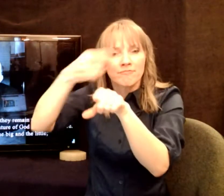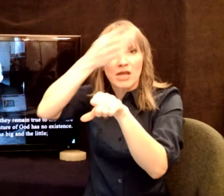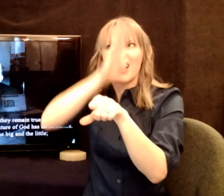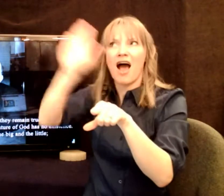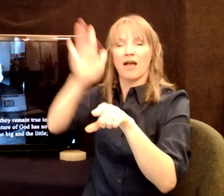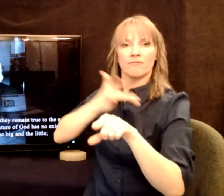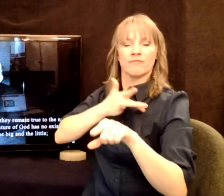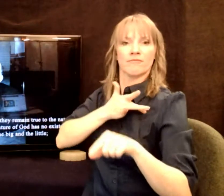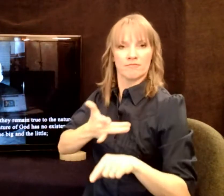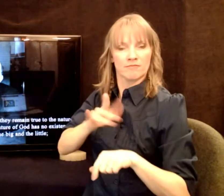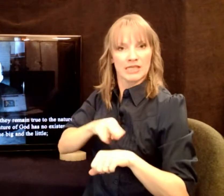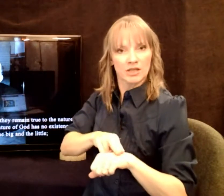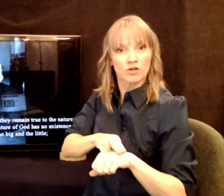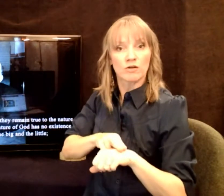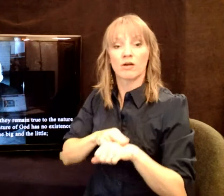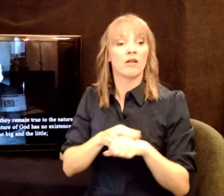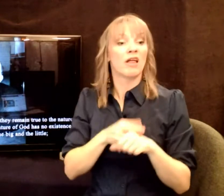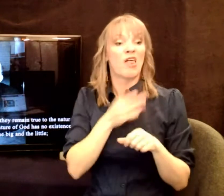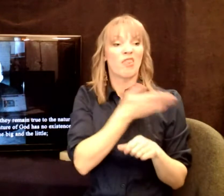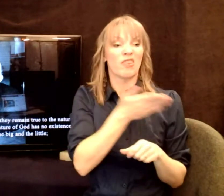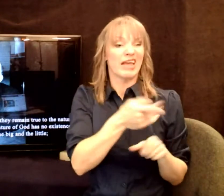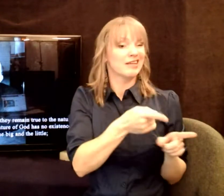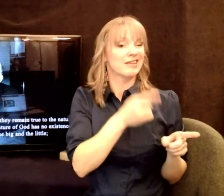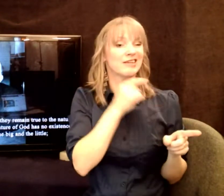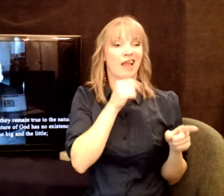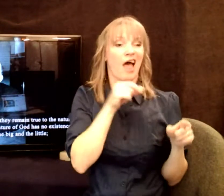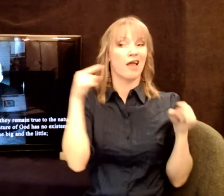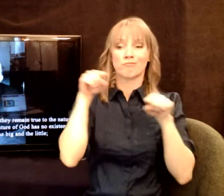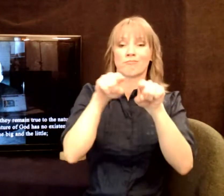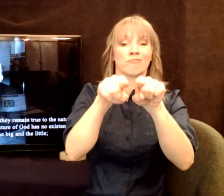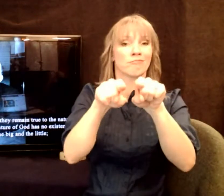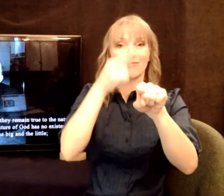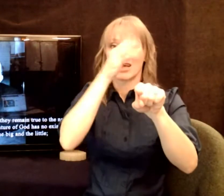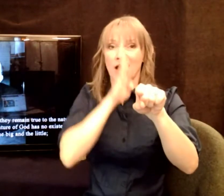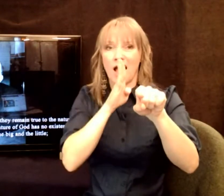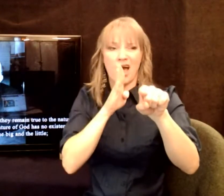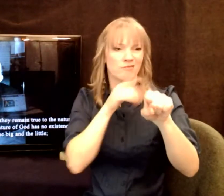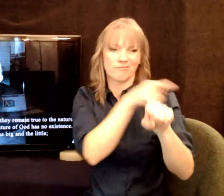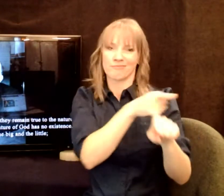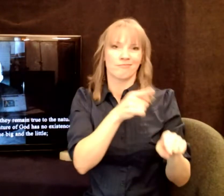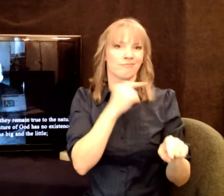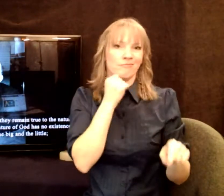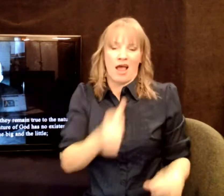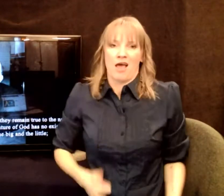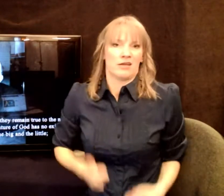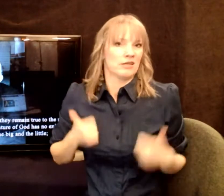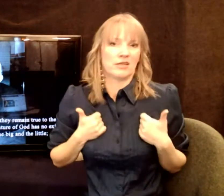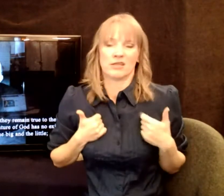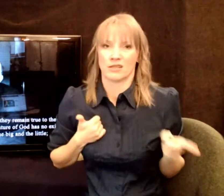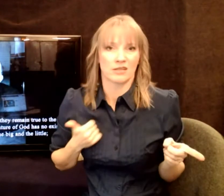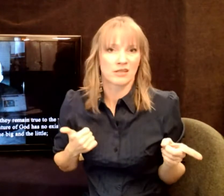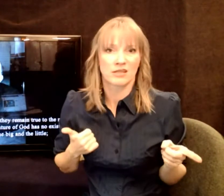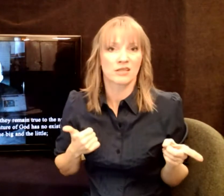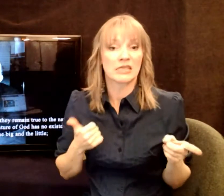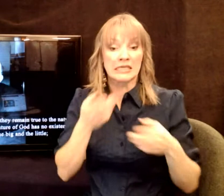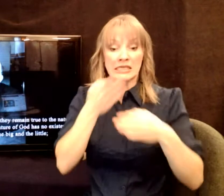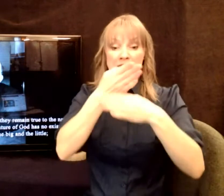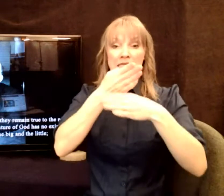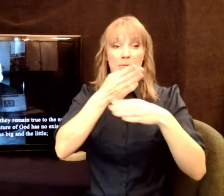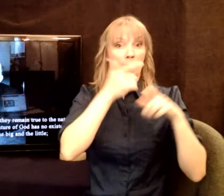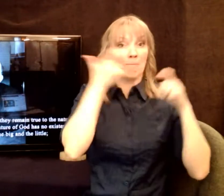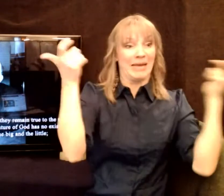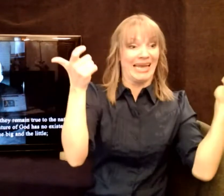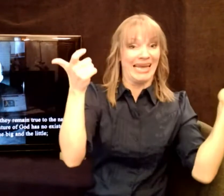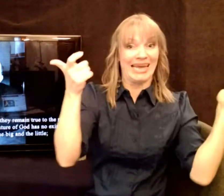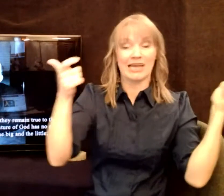and that which is untrue to the nature of God has no existence. There's no division